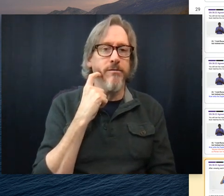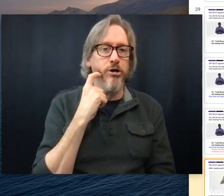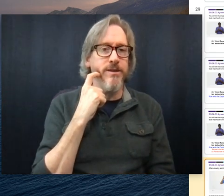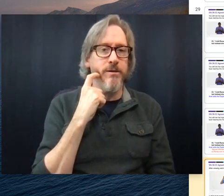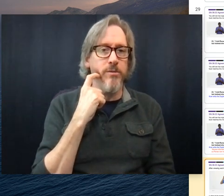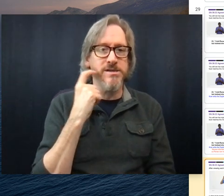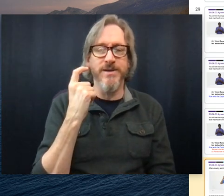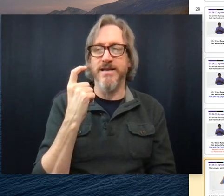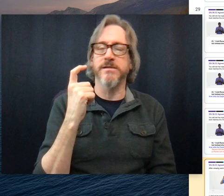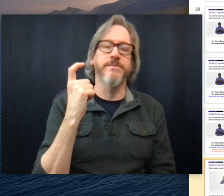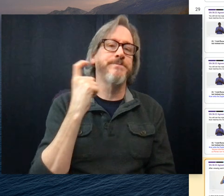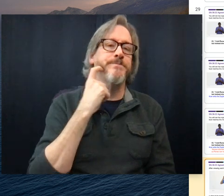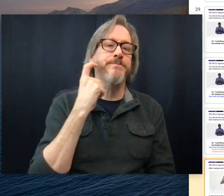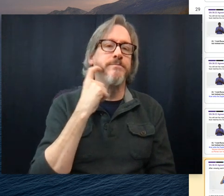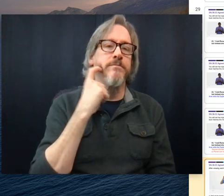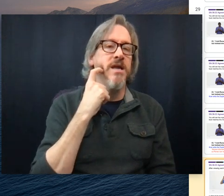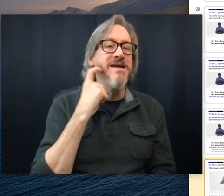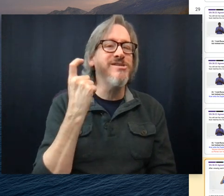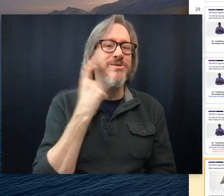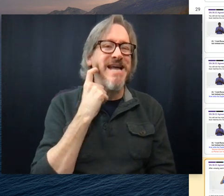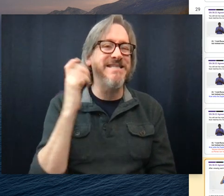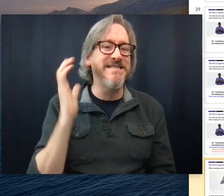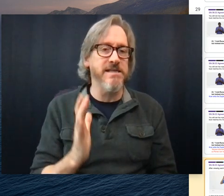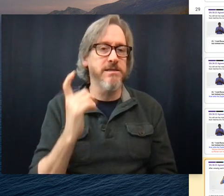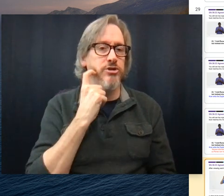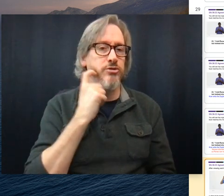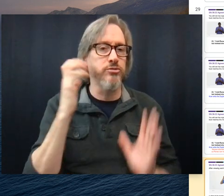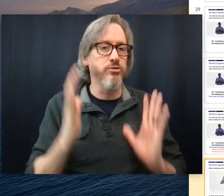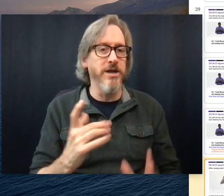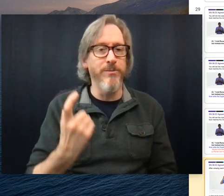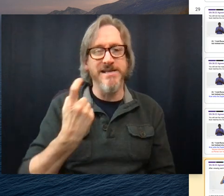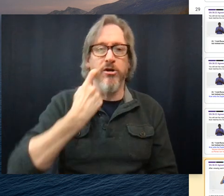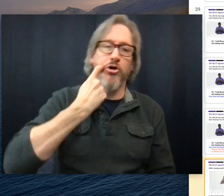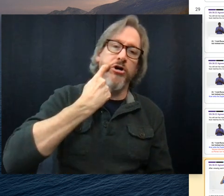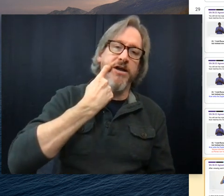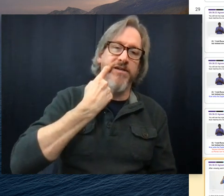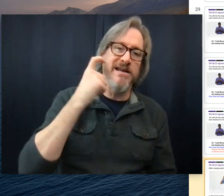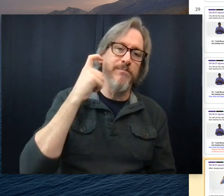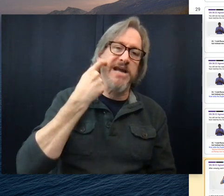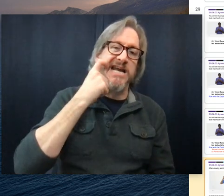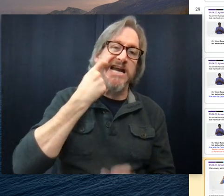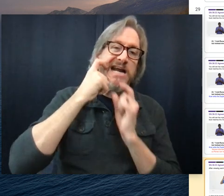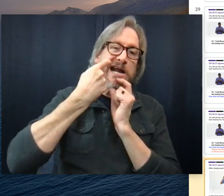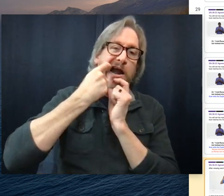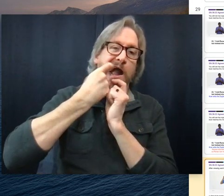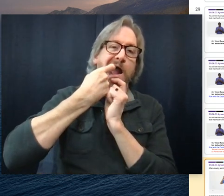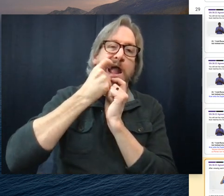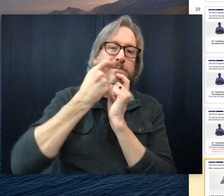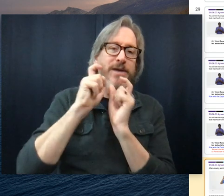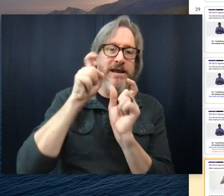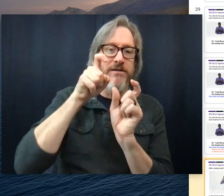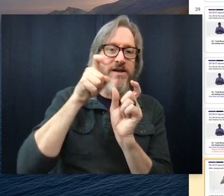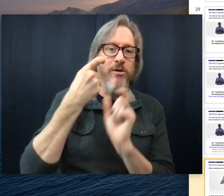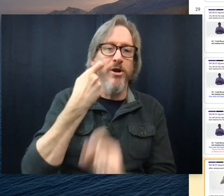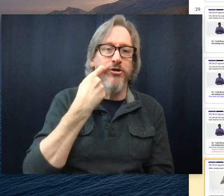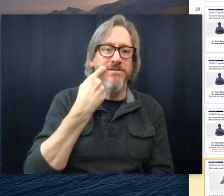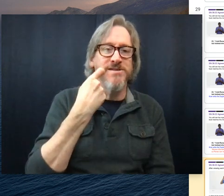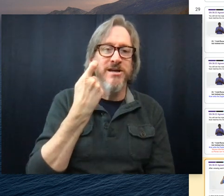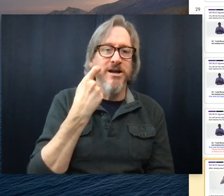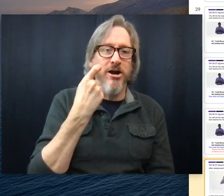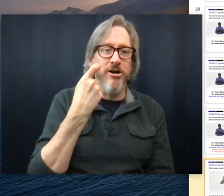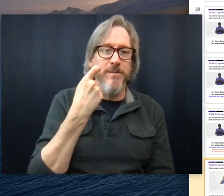Hermie, right? Hermie that wants to be a dentist. So dentist, he puts that little hook in, right? And picking and finding